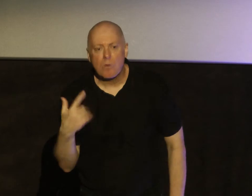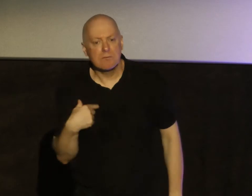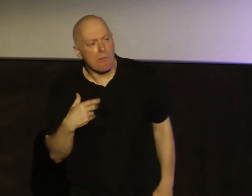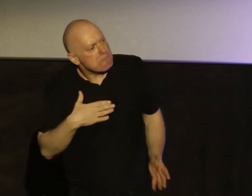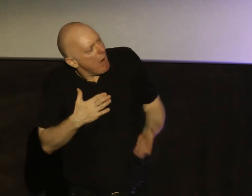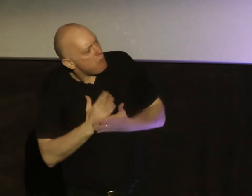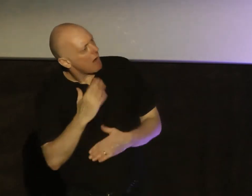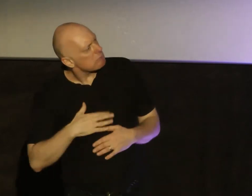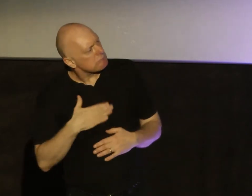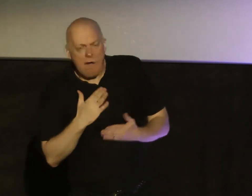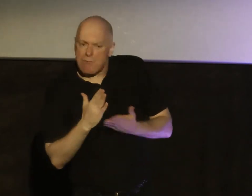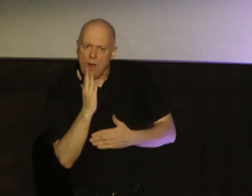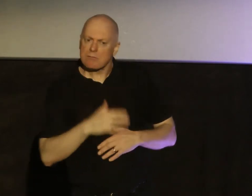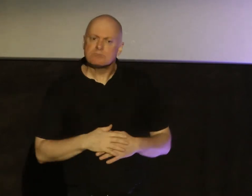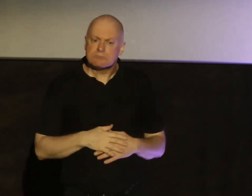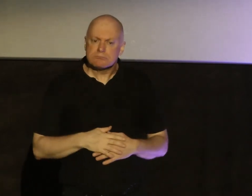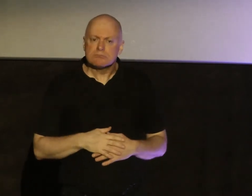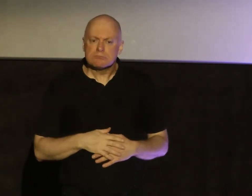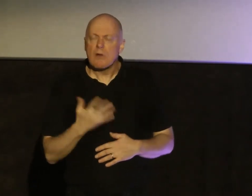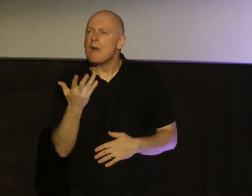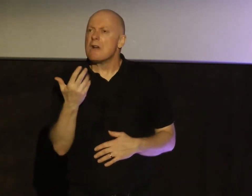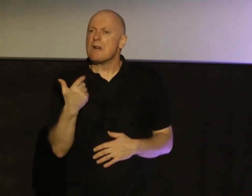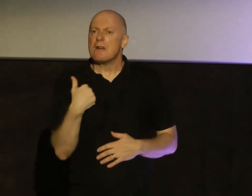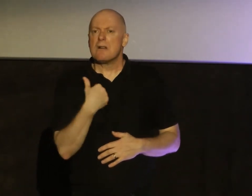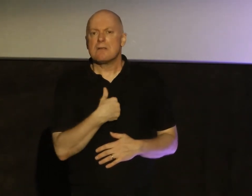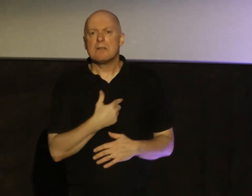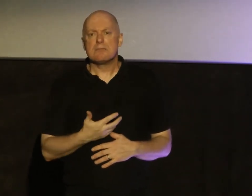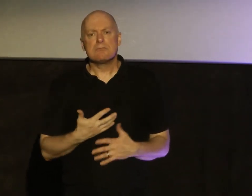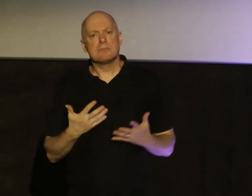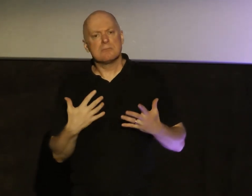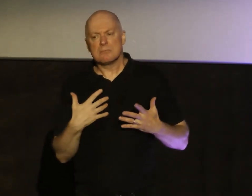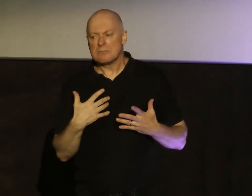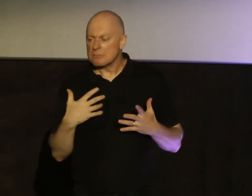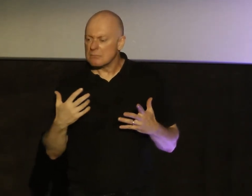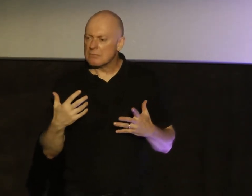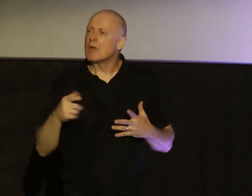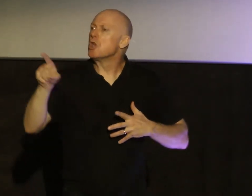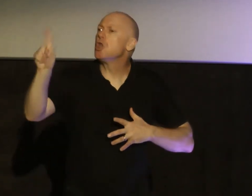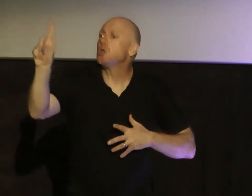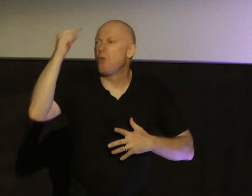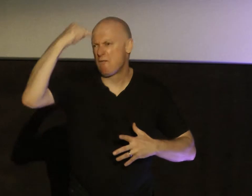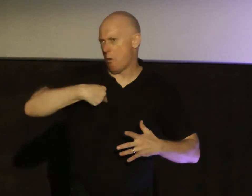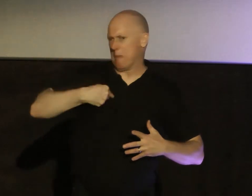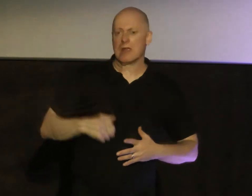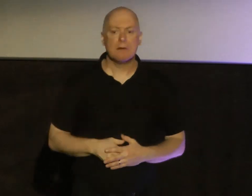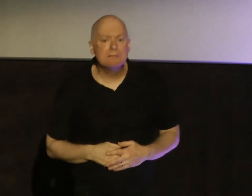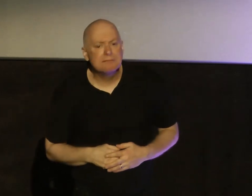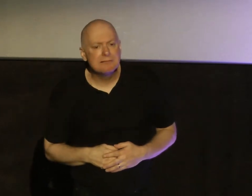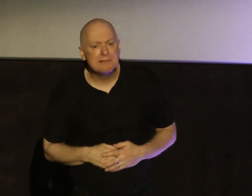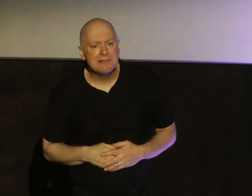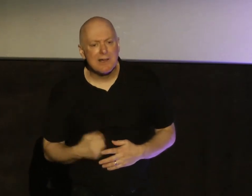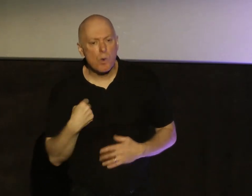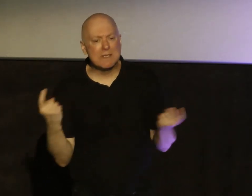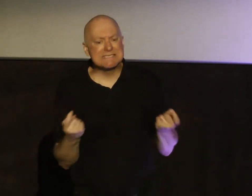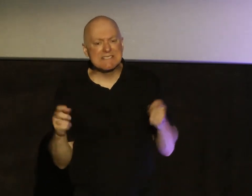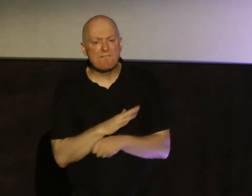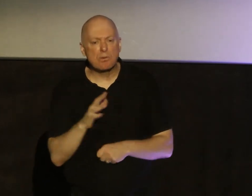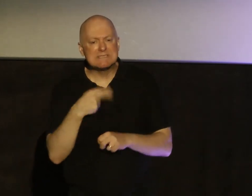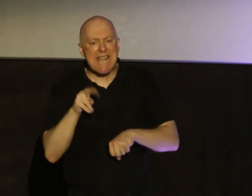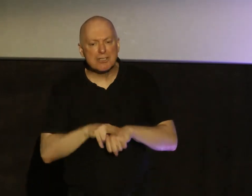Our sinful nature moves us to a sense of, I'll sit back and let someone else do something for me. Our sinful nature tends to move us to a place where I don't